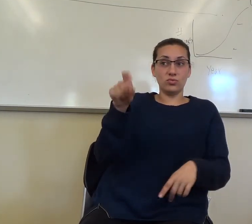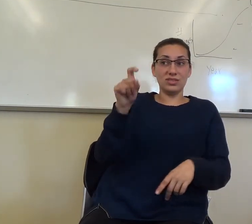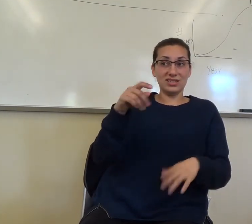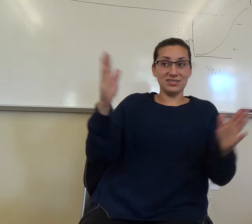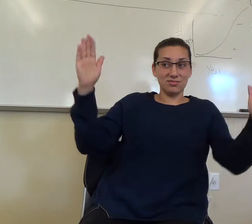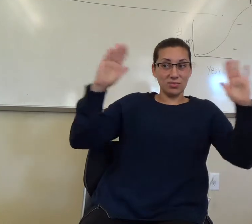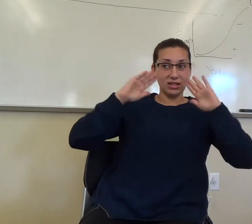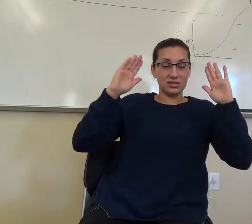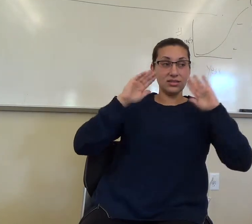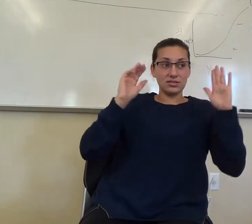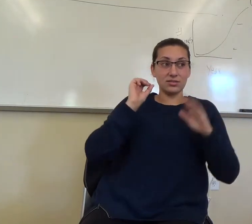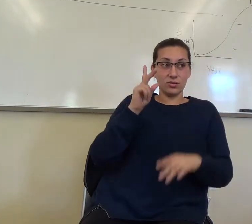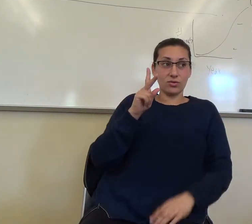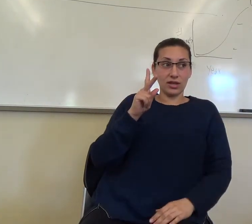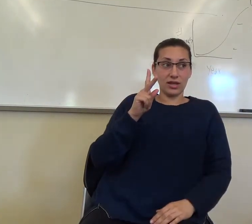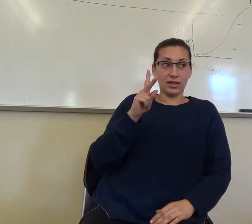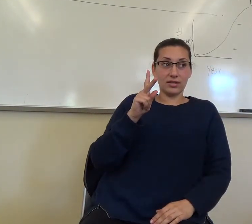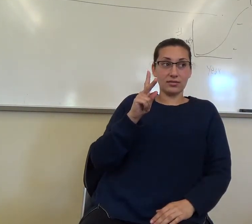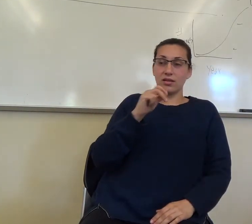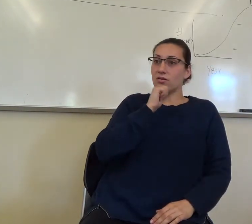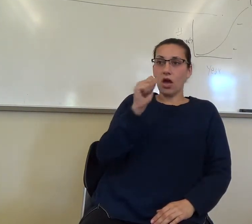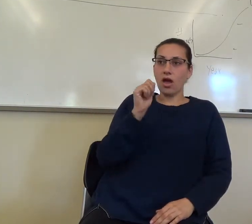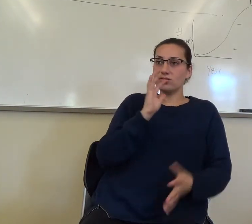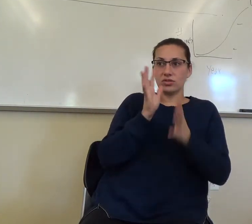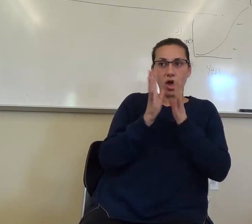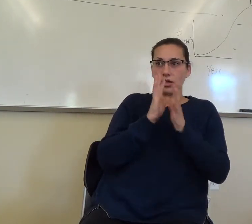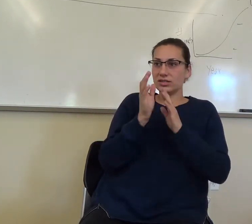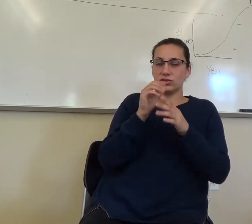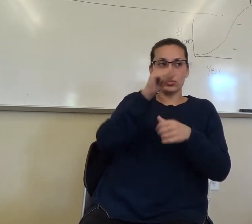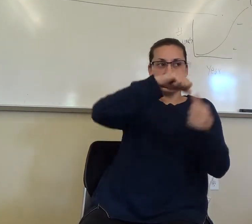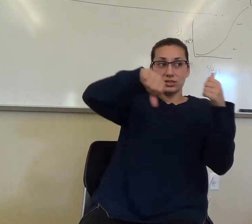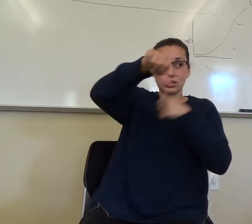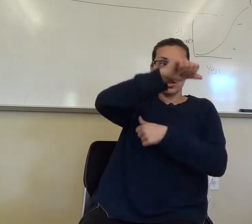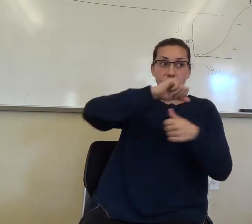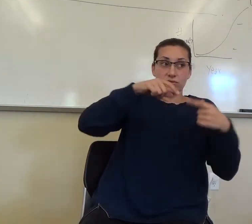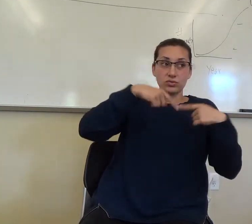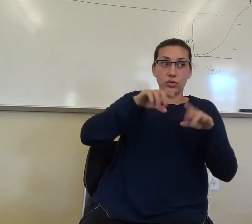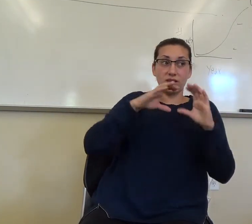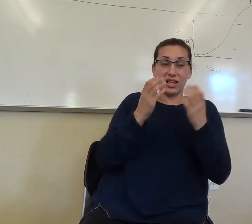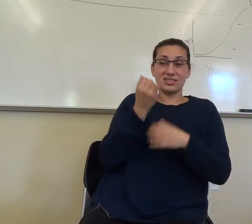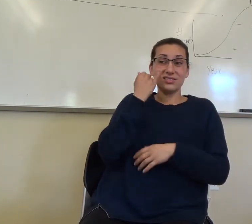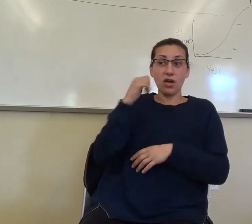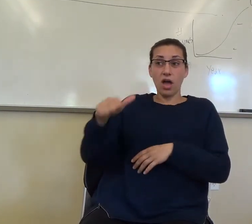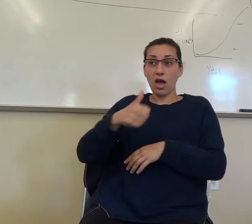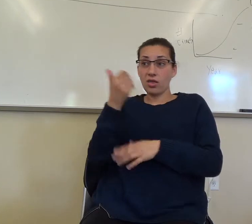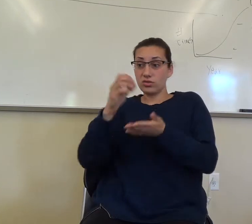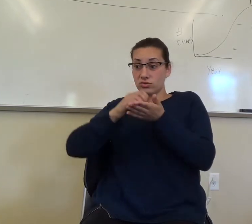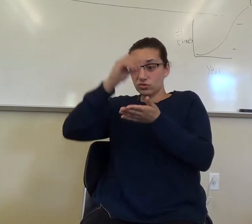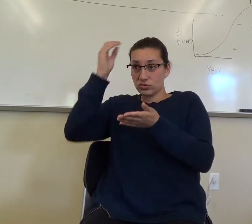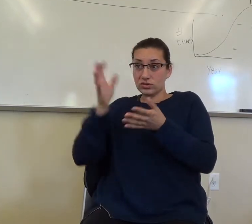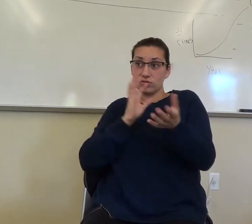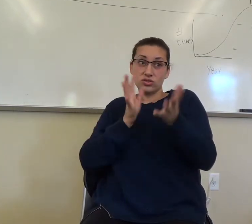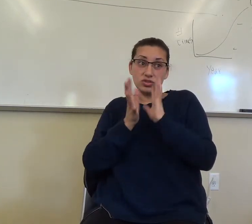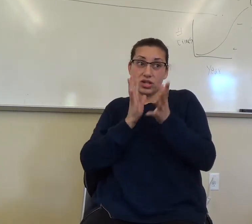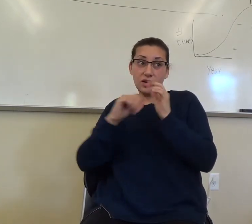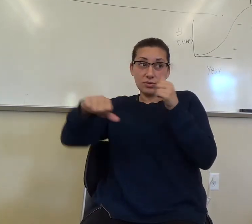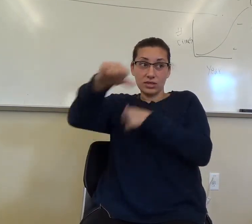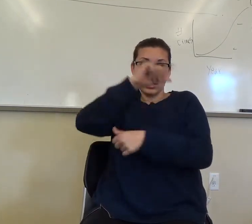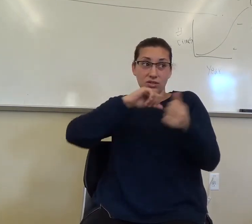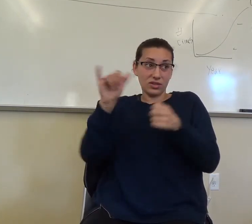paying attention to what we're doing, not talking to each other. If other students in the class were talking like you guys were, I would get after